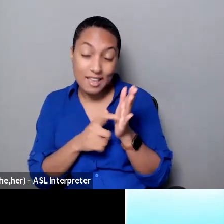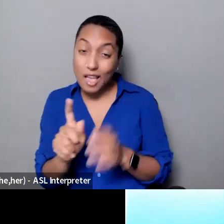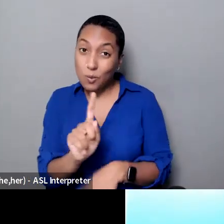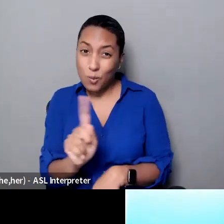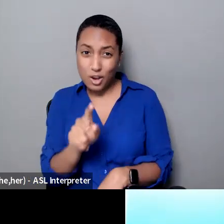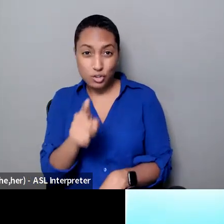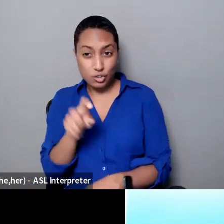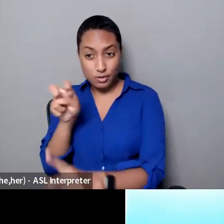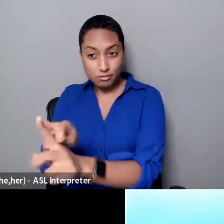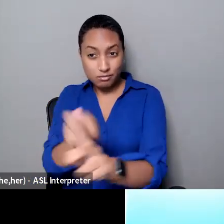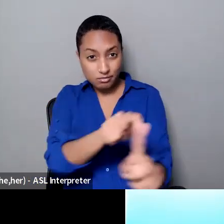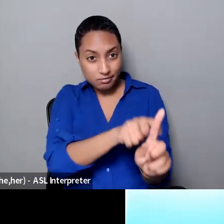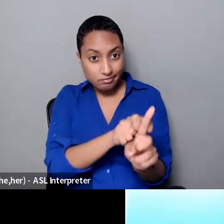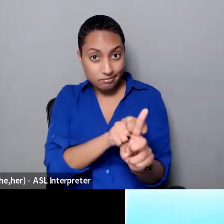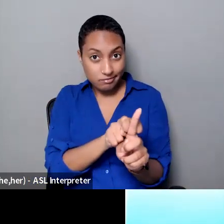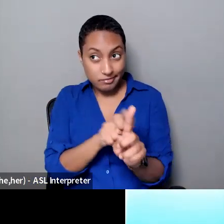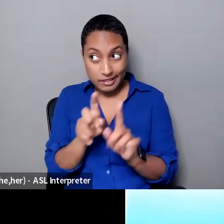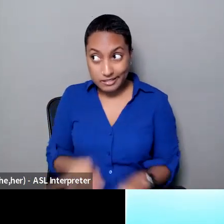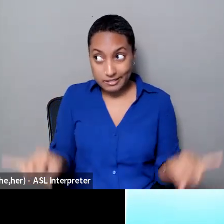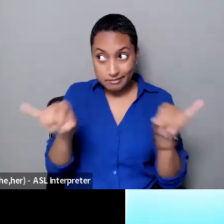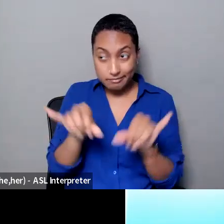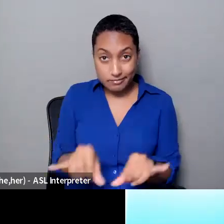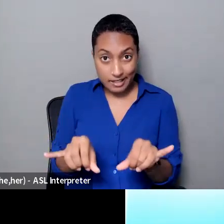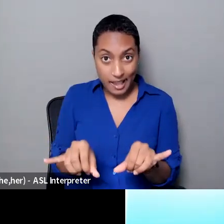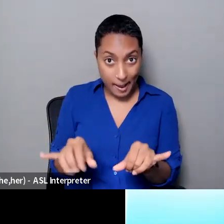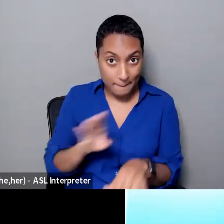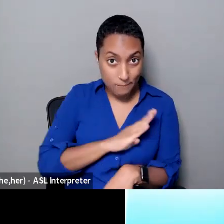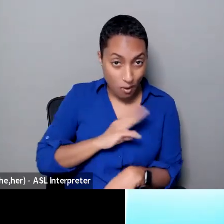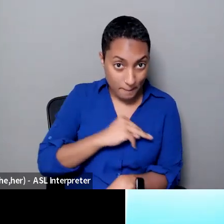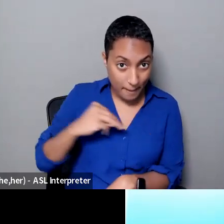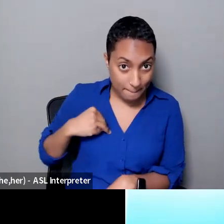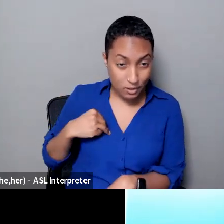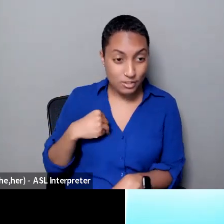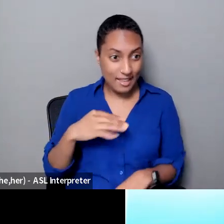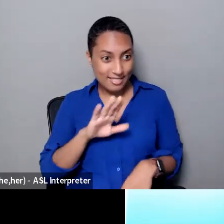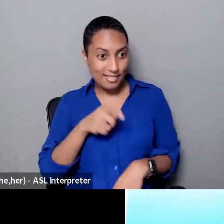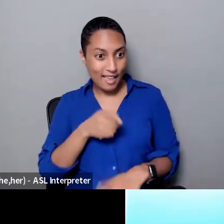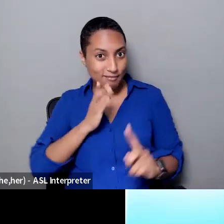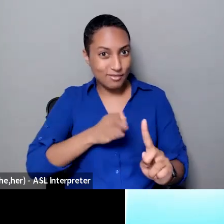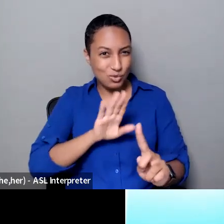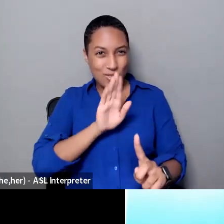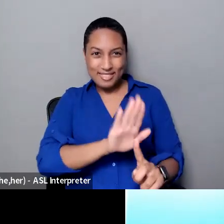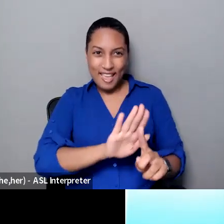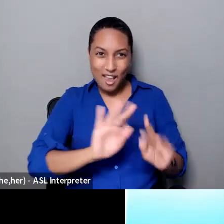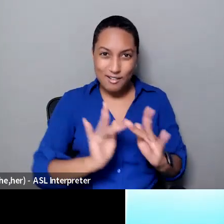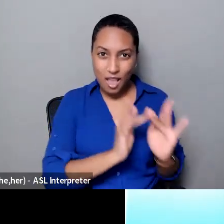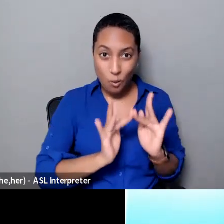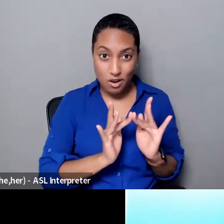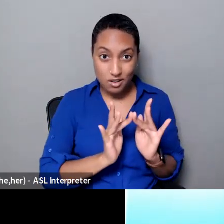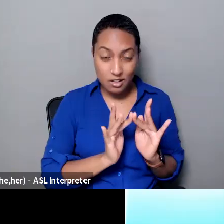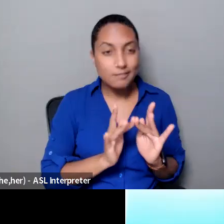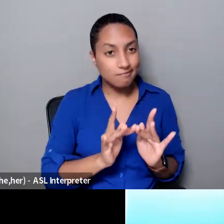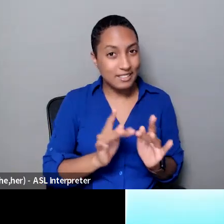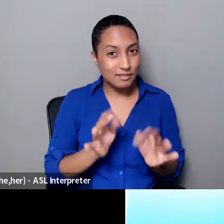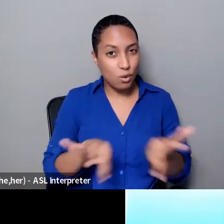the same board members are looking at their center of influence and not looking outside? So you may want to source out